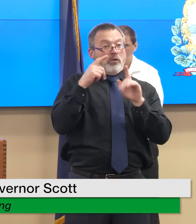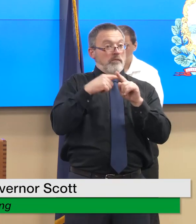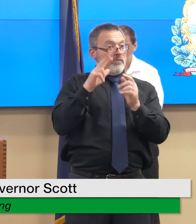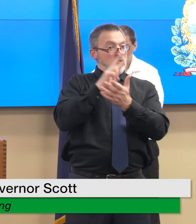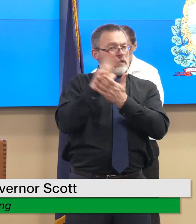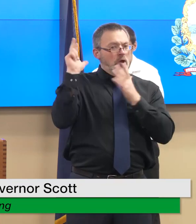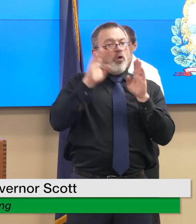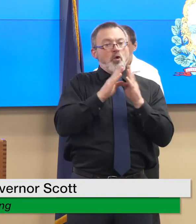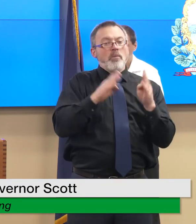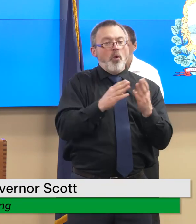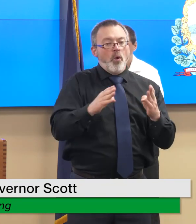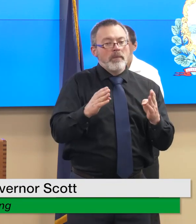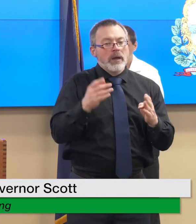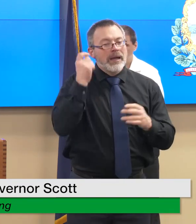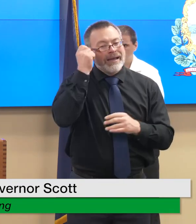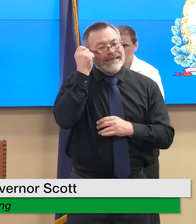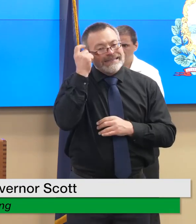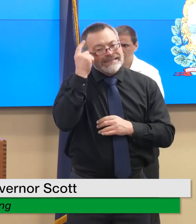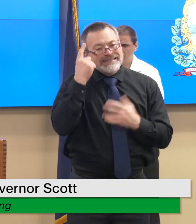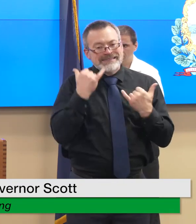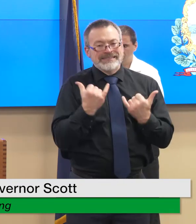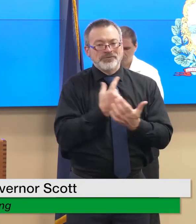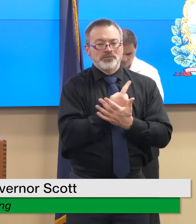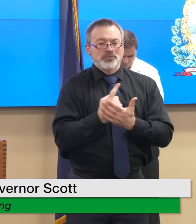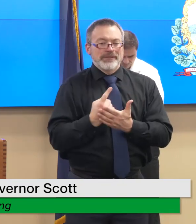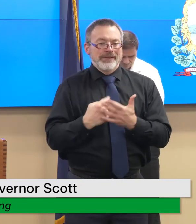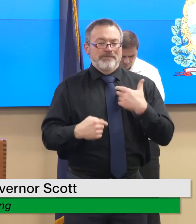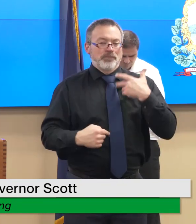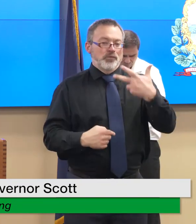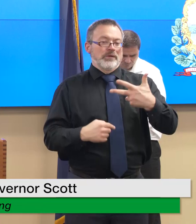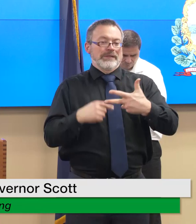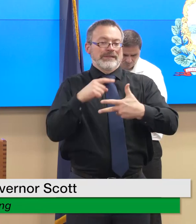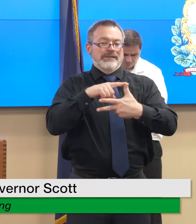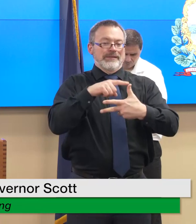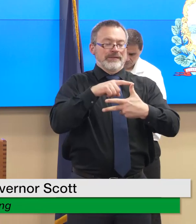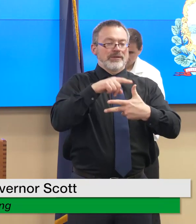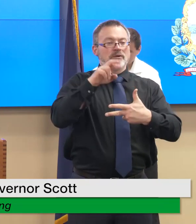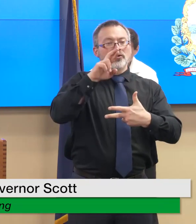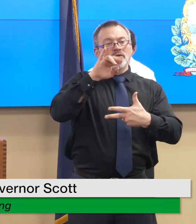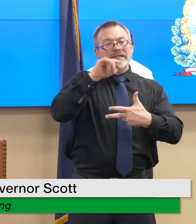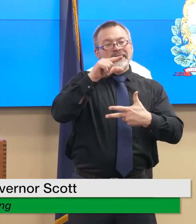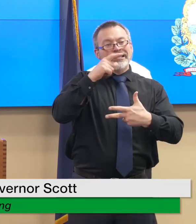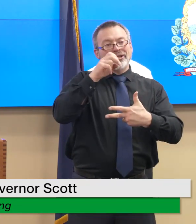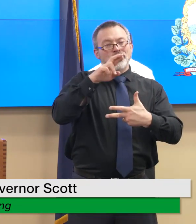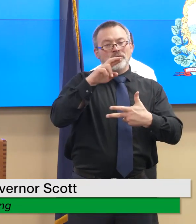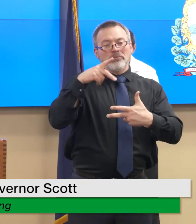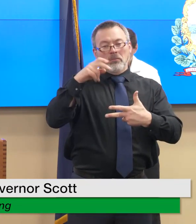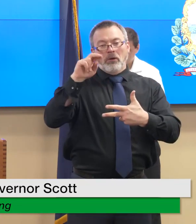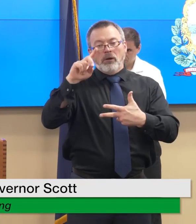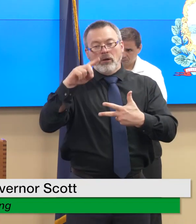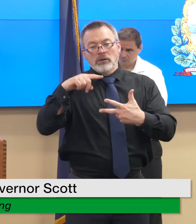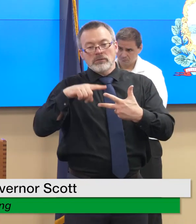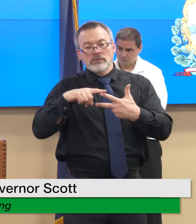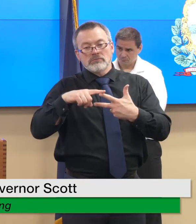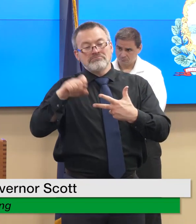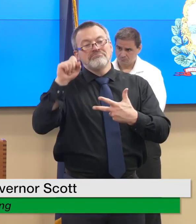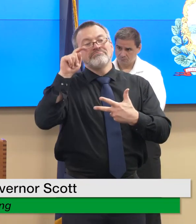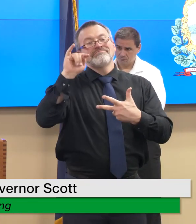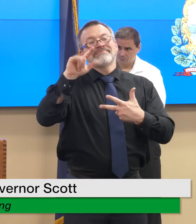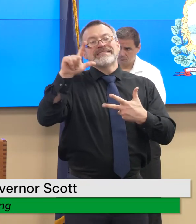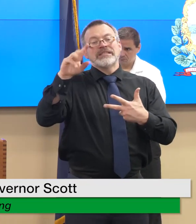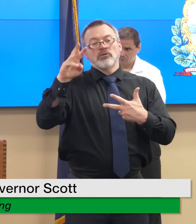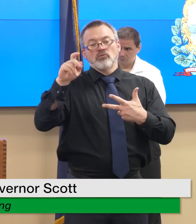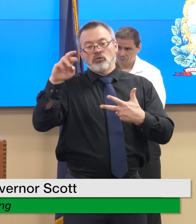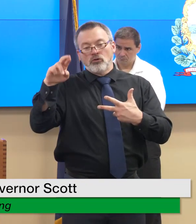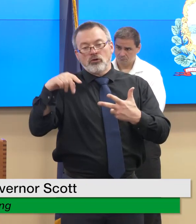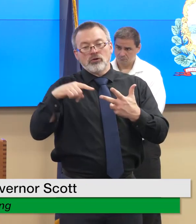although three parks, Ricker Pond, Sayon Lodge, and Stillwater, still have